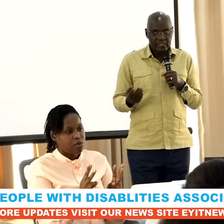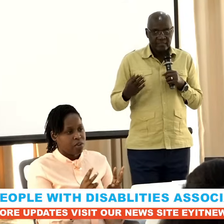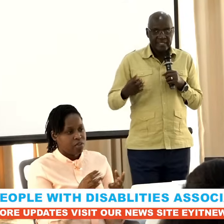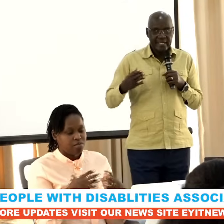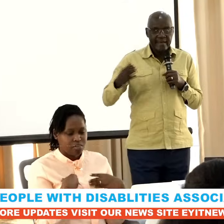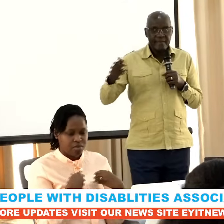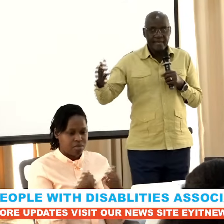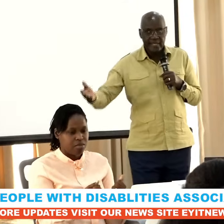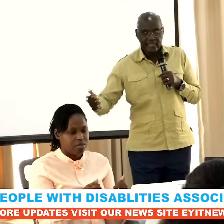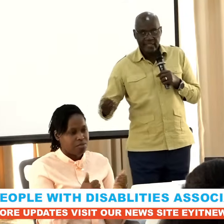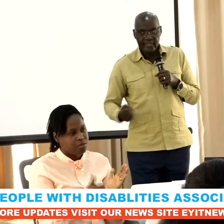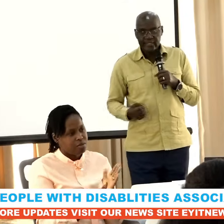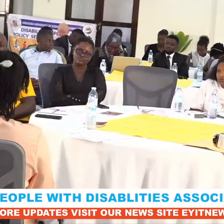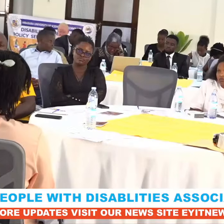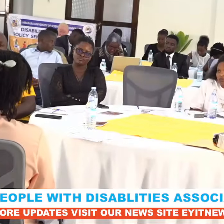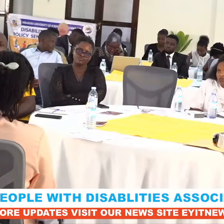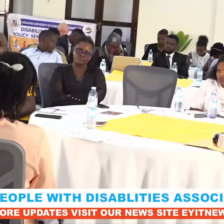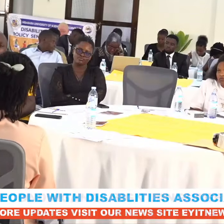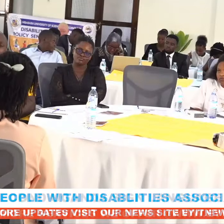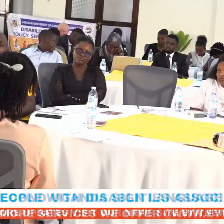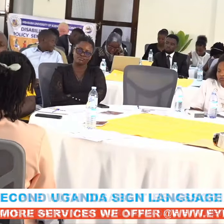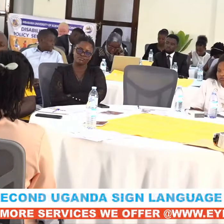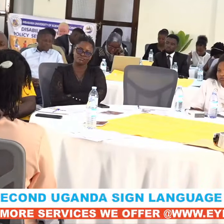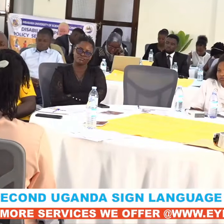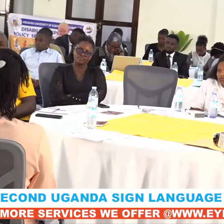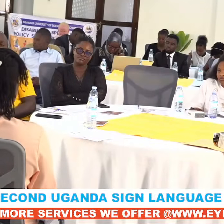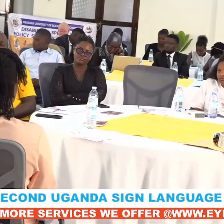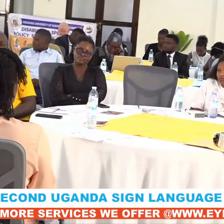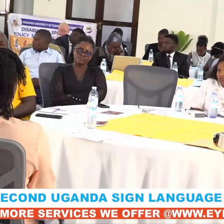ways, but there are many.